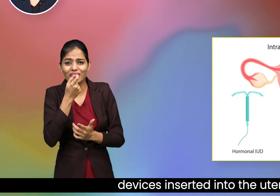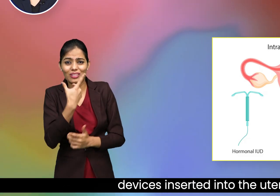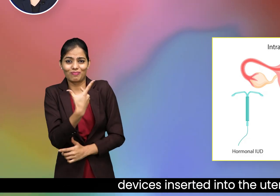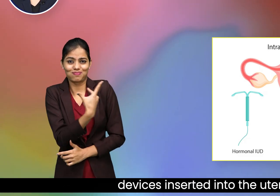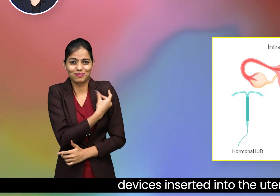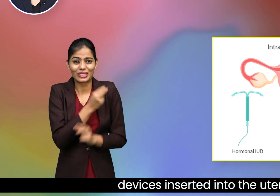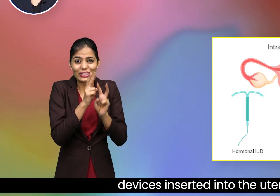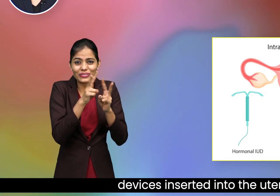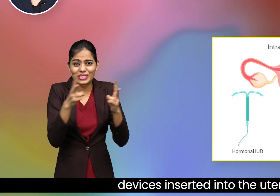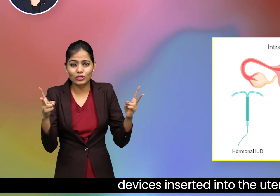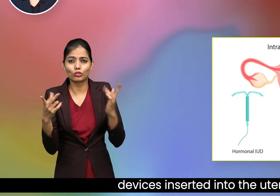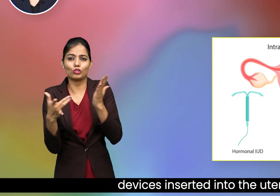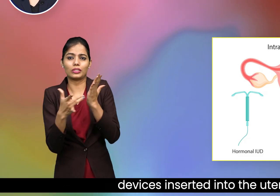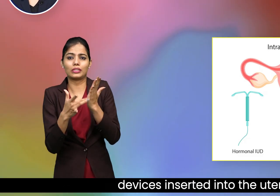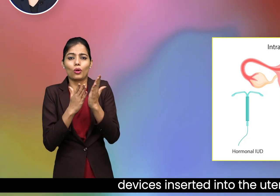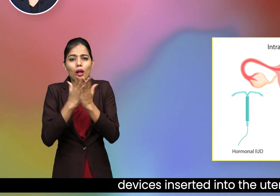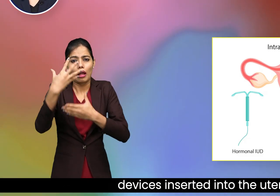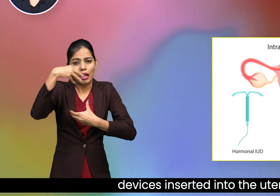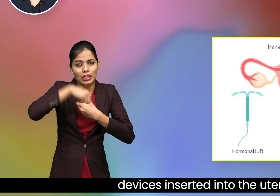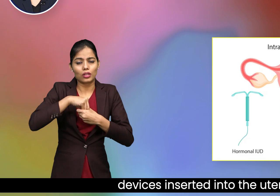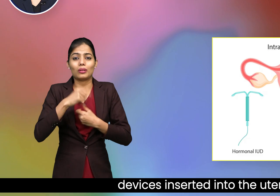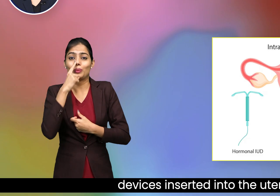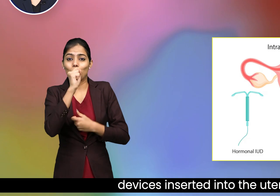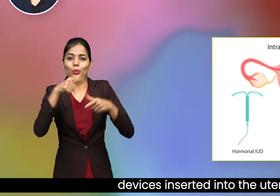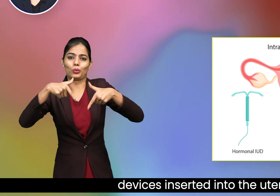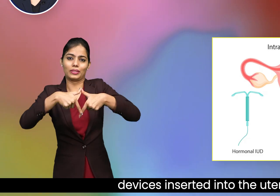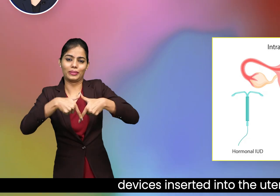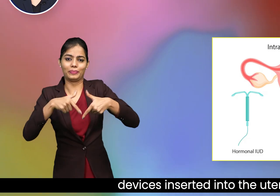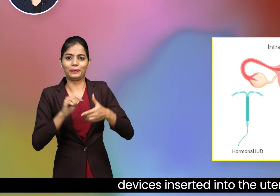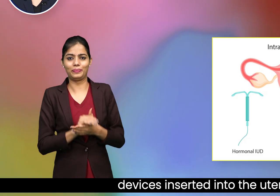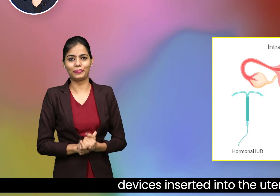devices inserted into the uterus.